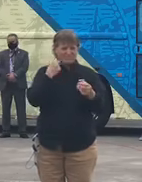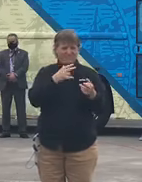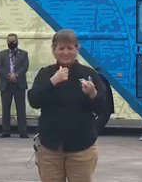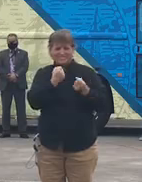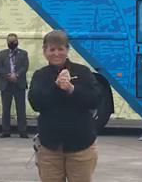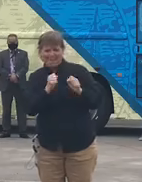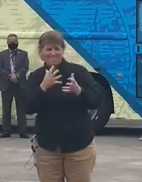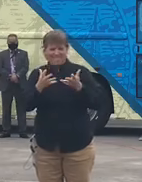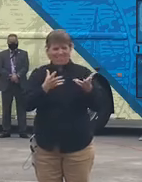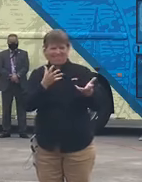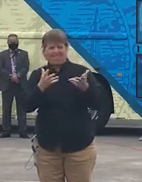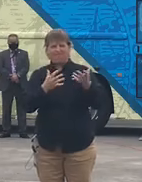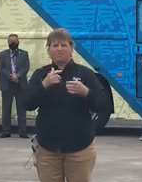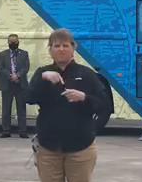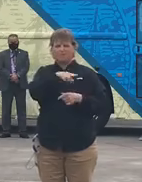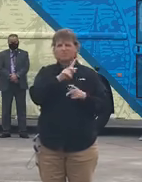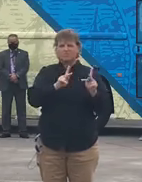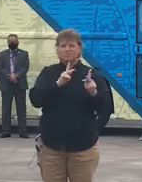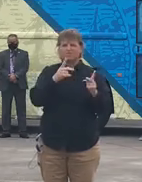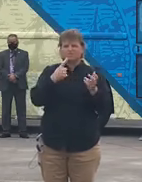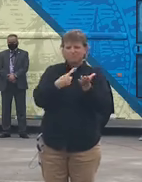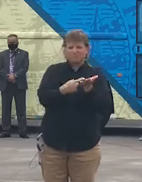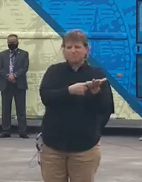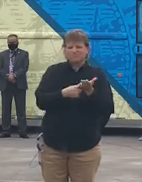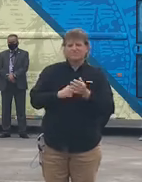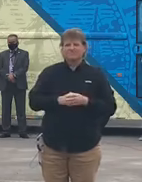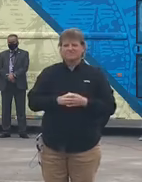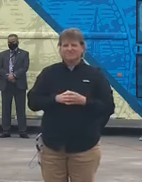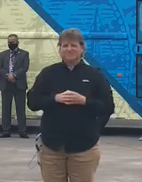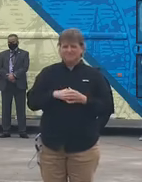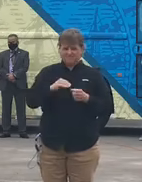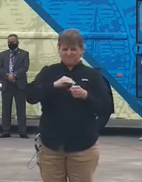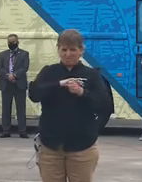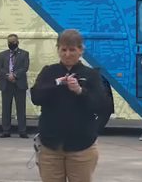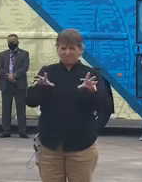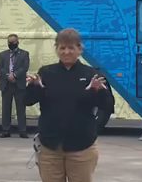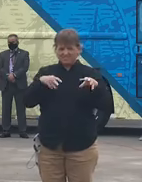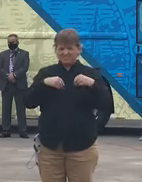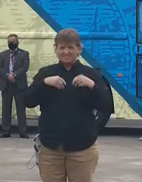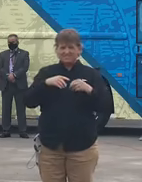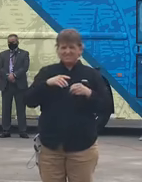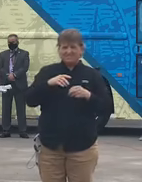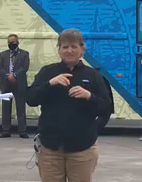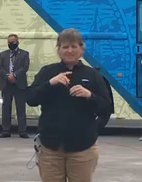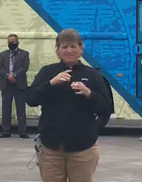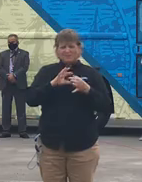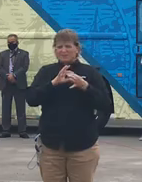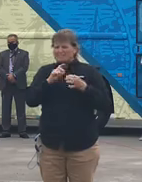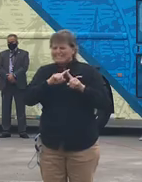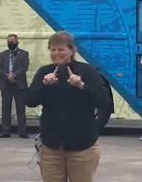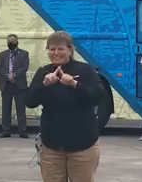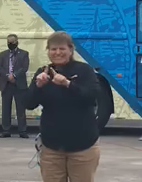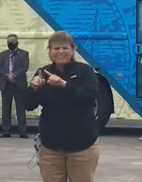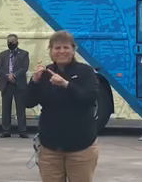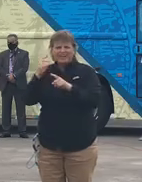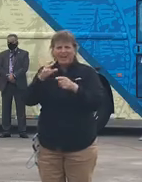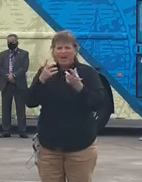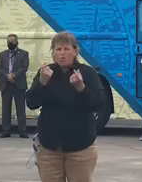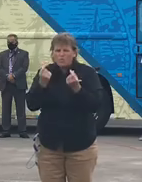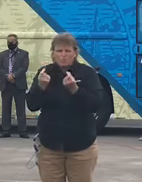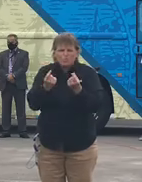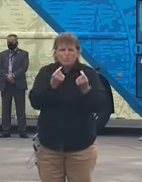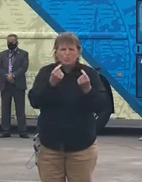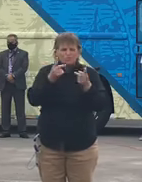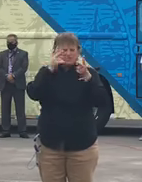people, has there been outbreaks in Florida related to that? Because remember, all these salons and stuff, they were all open through most